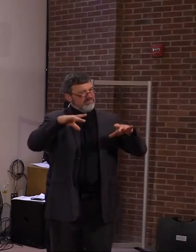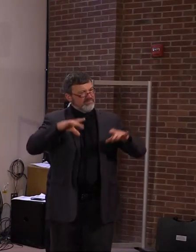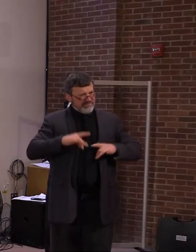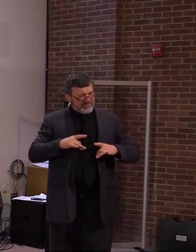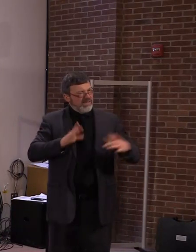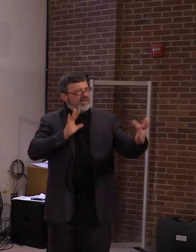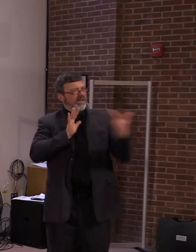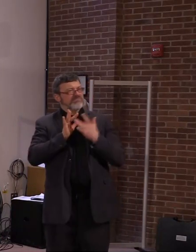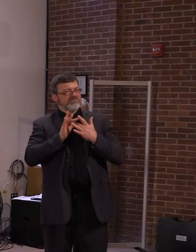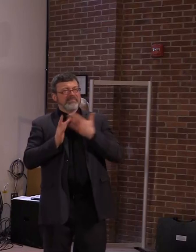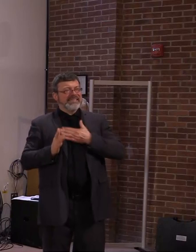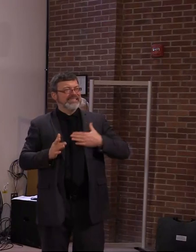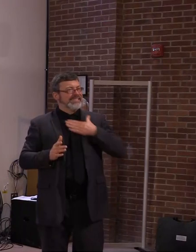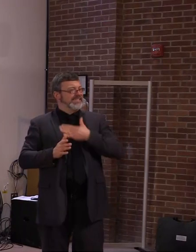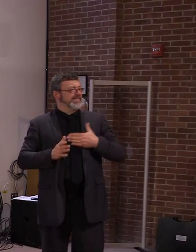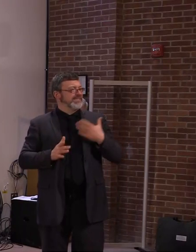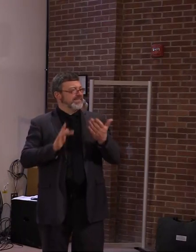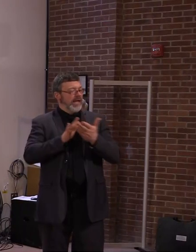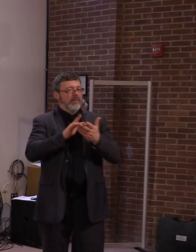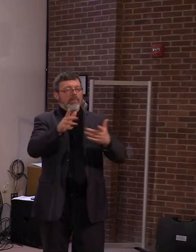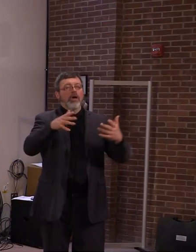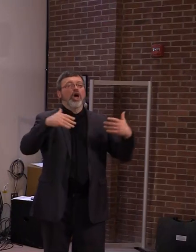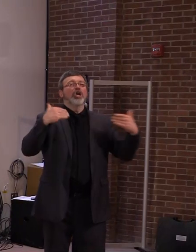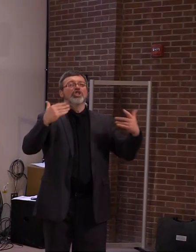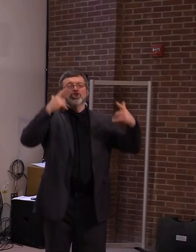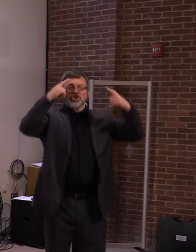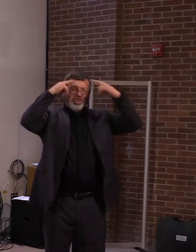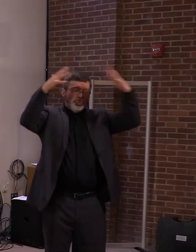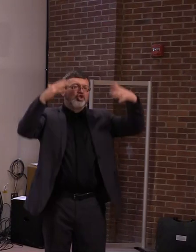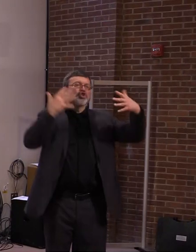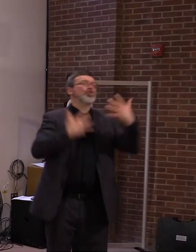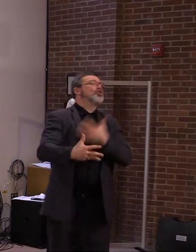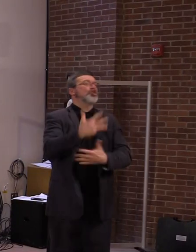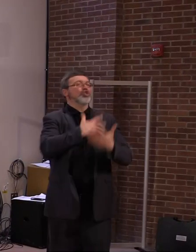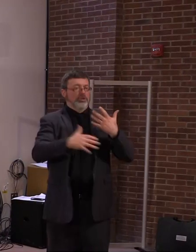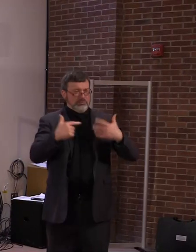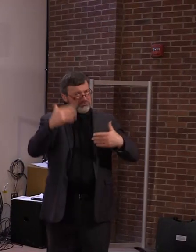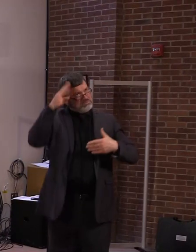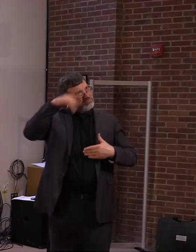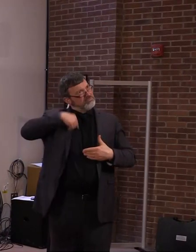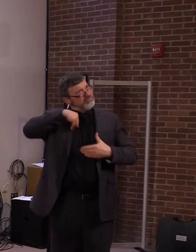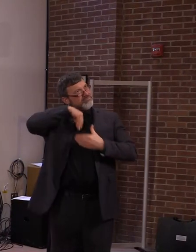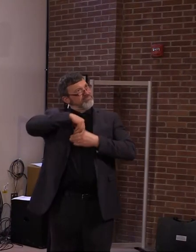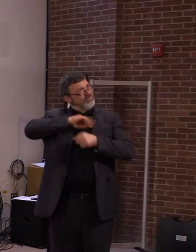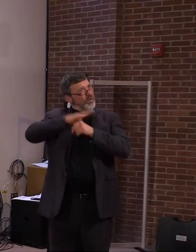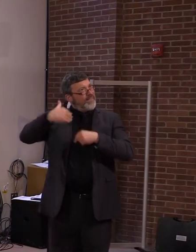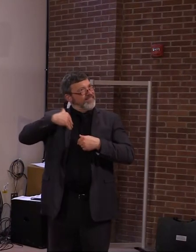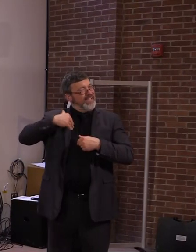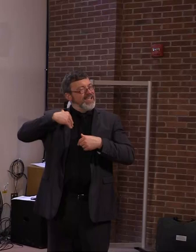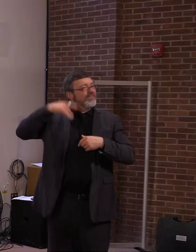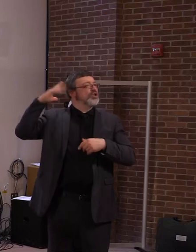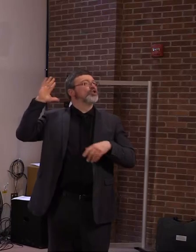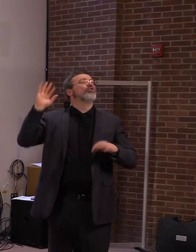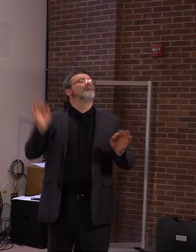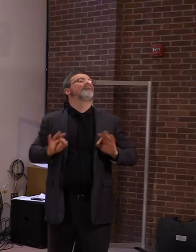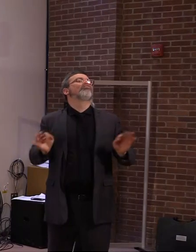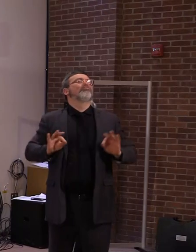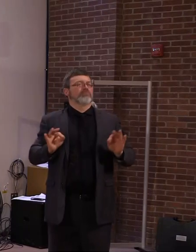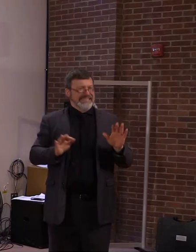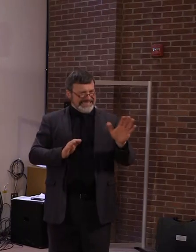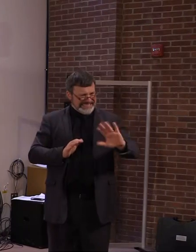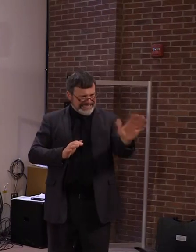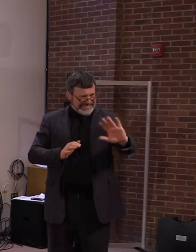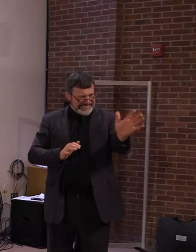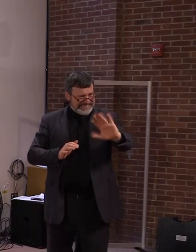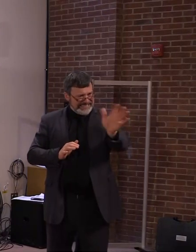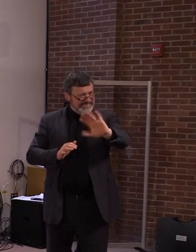to the result. But keep in mind, there will be some degree of surveillance testing going on. So it may be